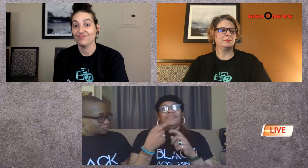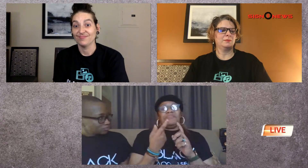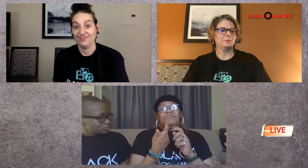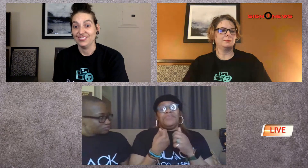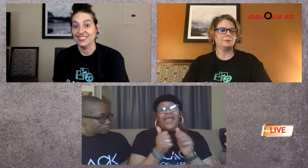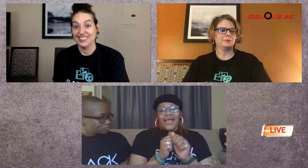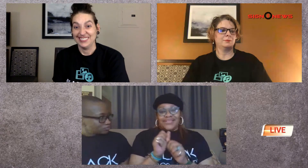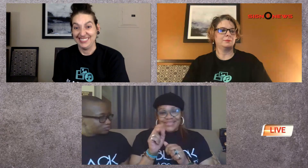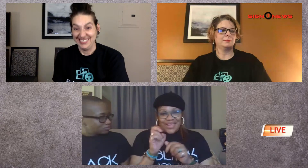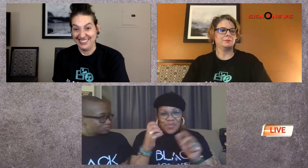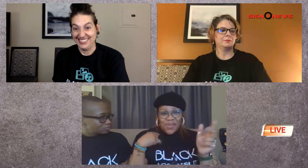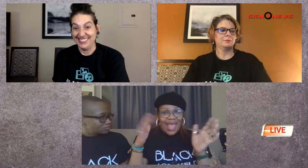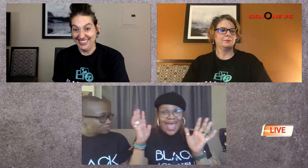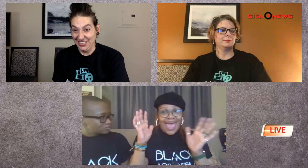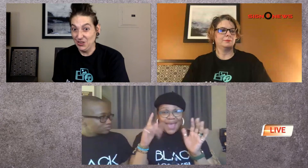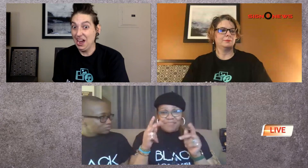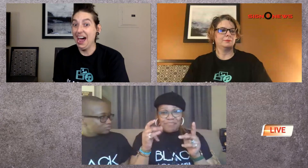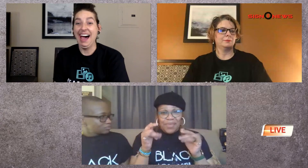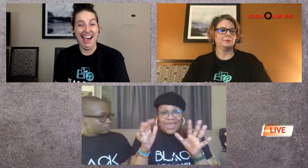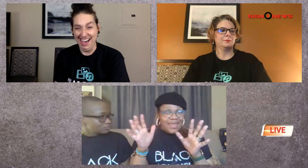What surprised me though was that